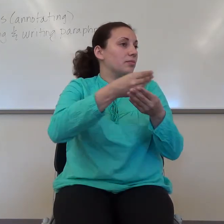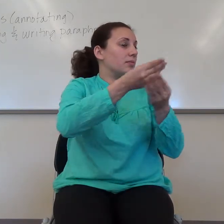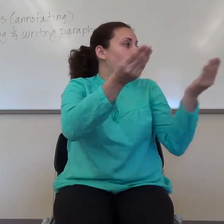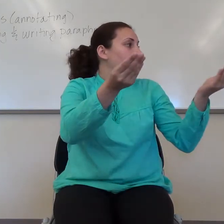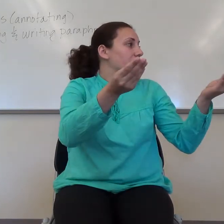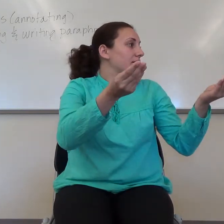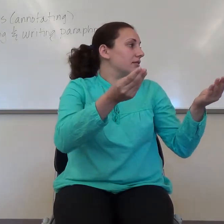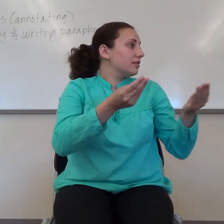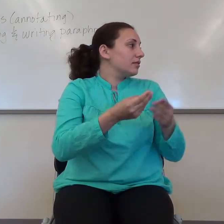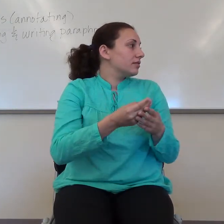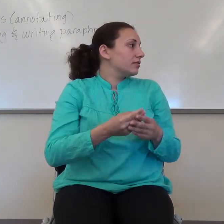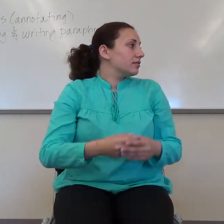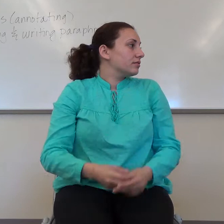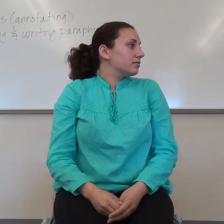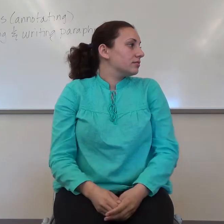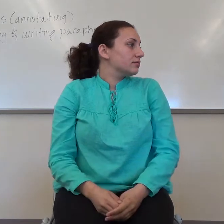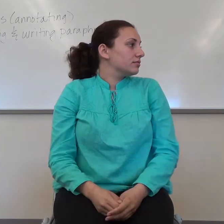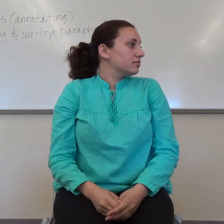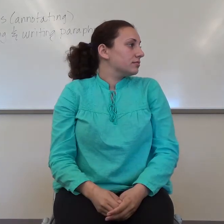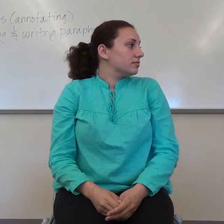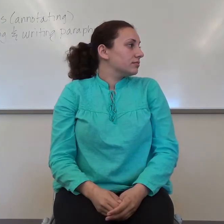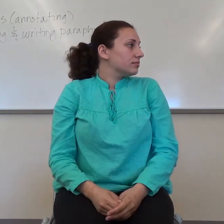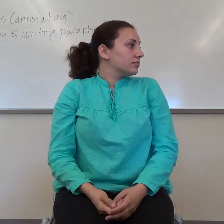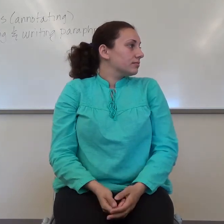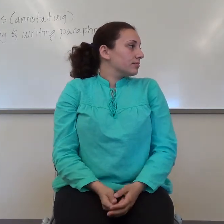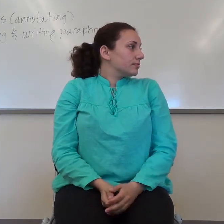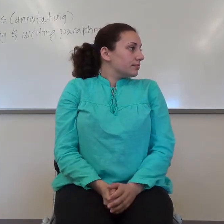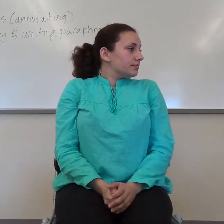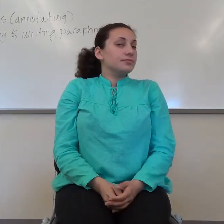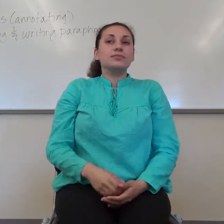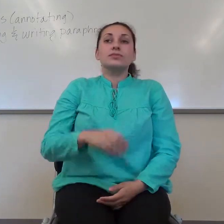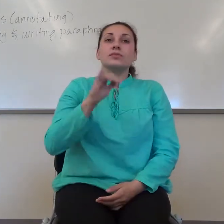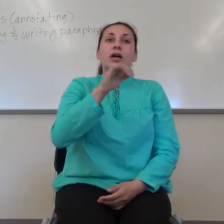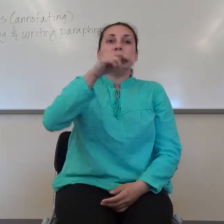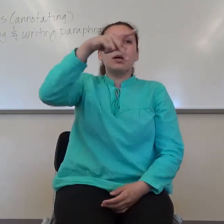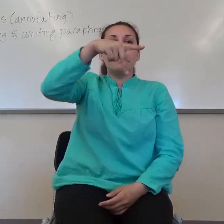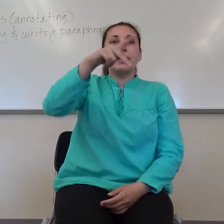people. Okay, so that was the PK quiz.